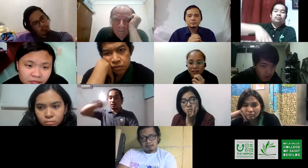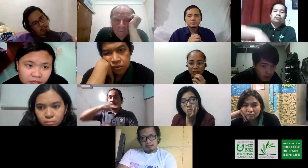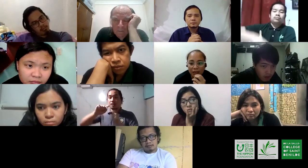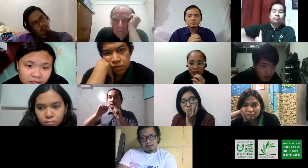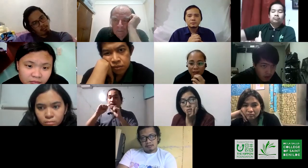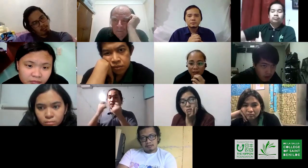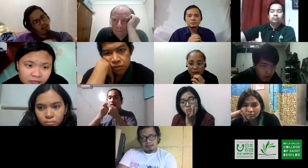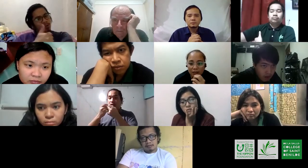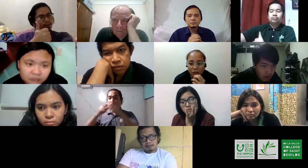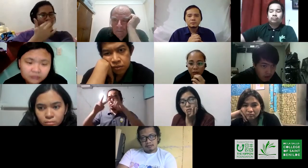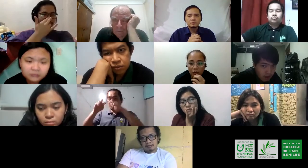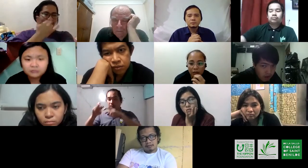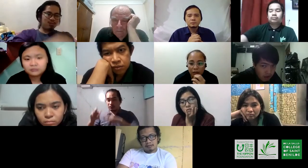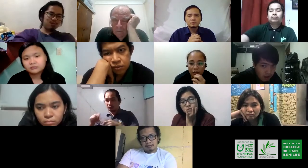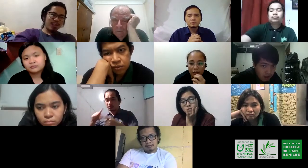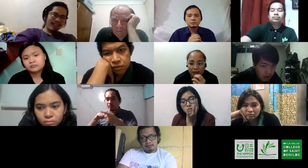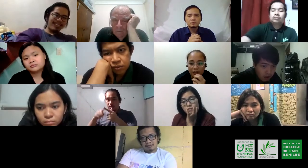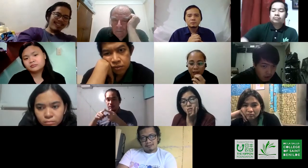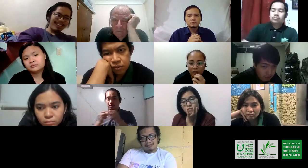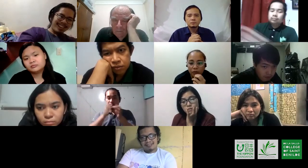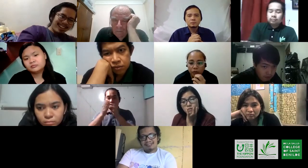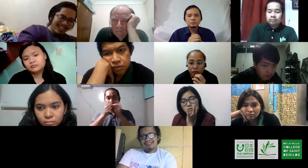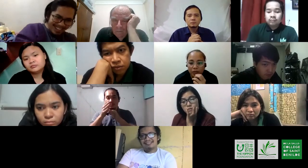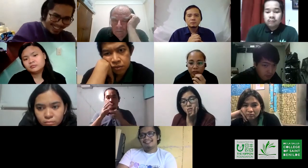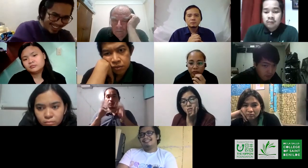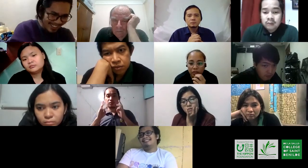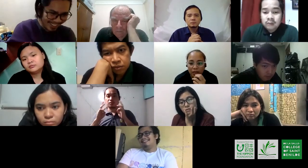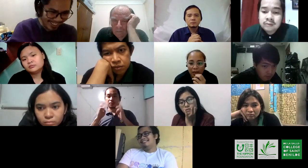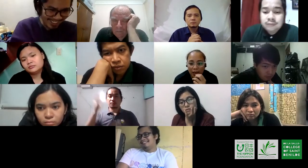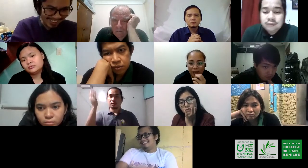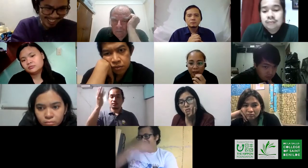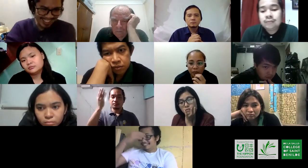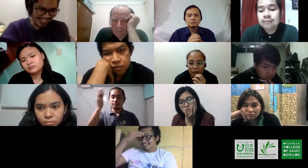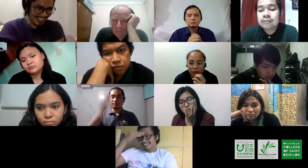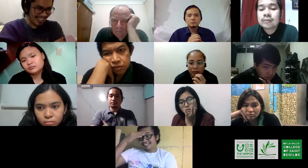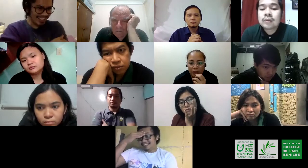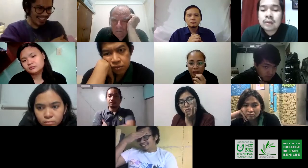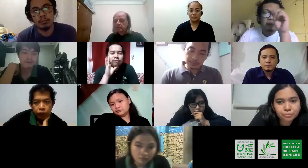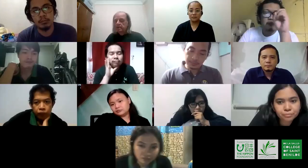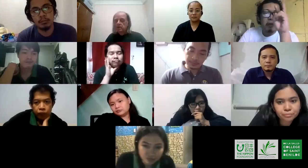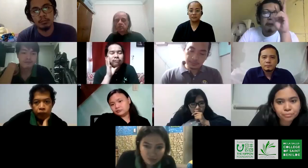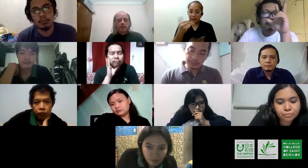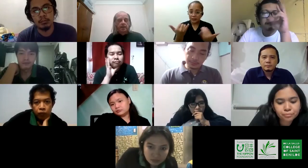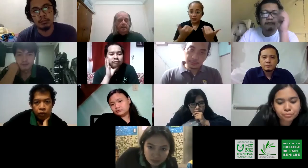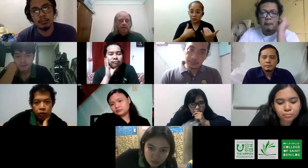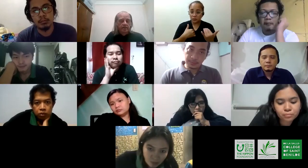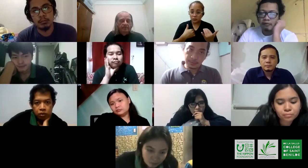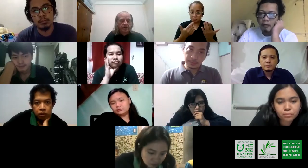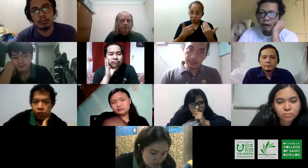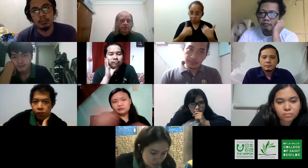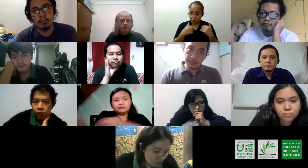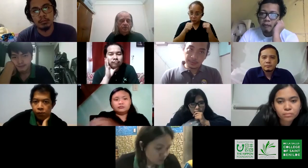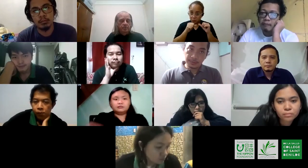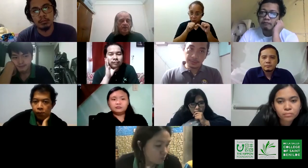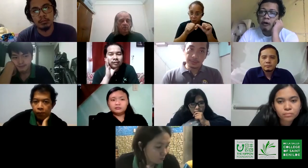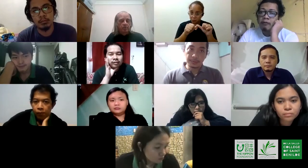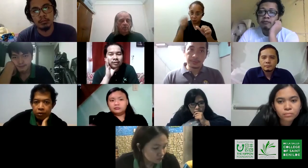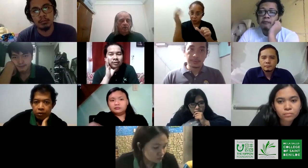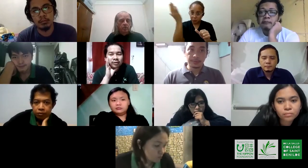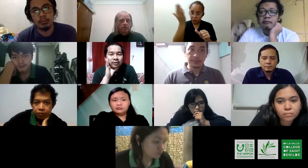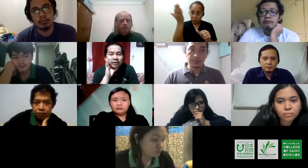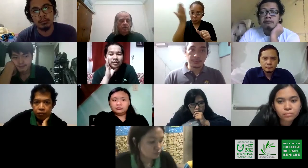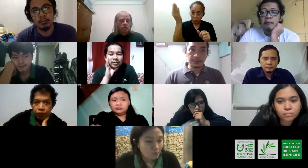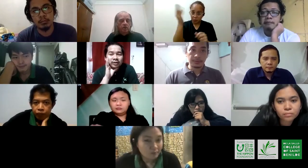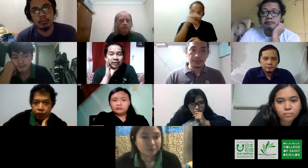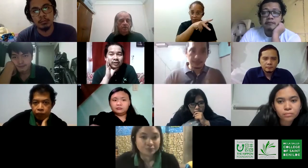I suggest that we will, as a team, will do research and then we will. Need to go ahead and finish with the